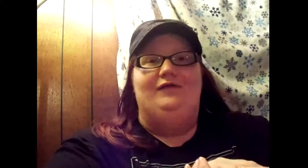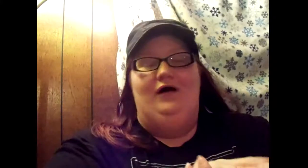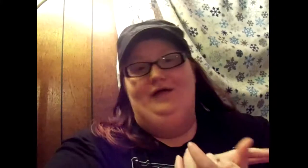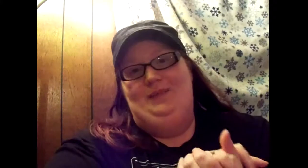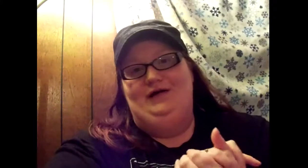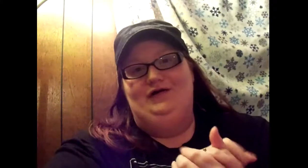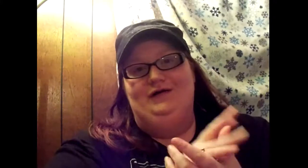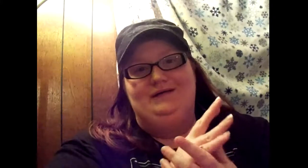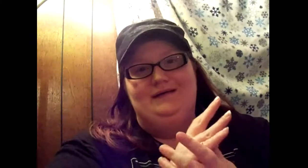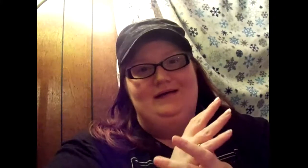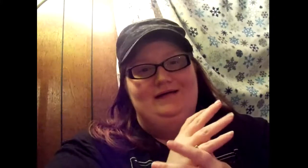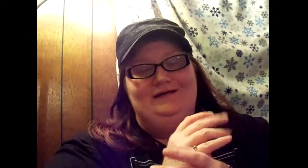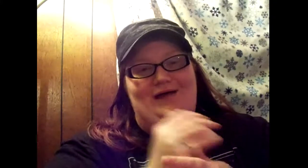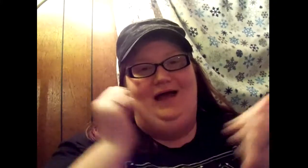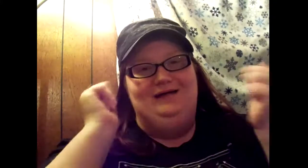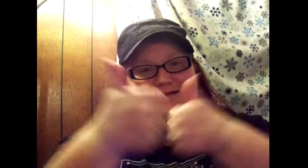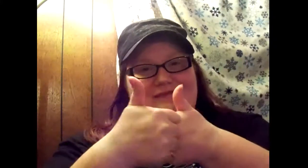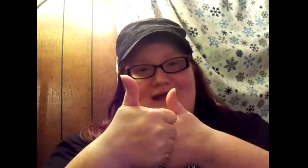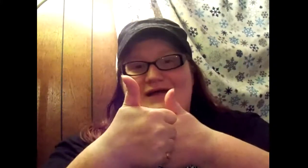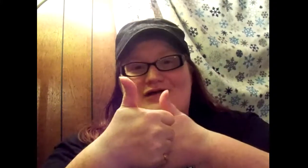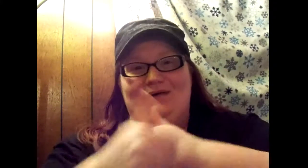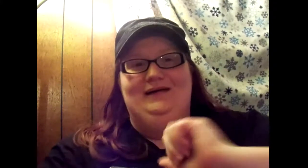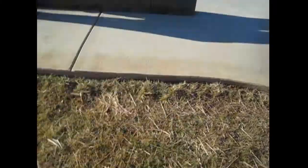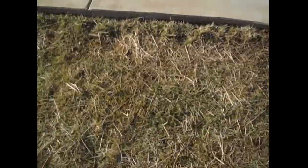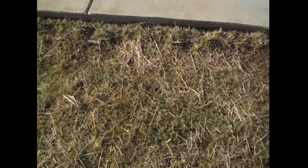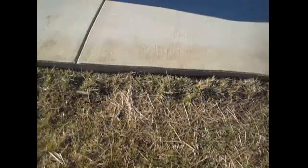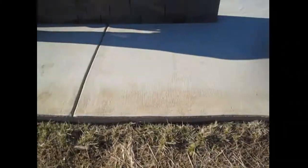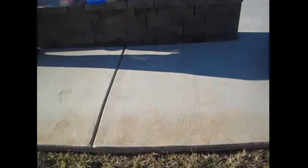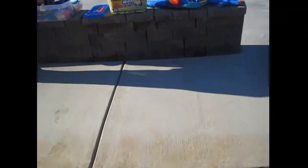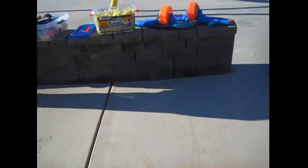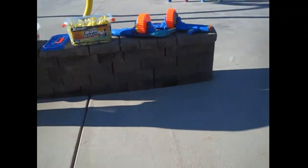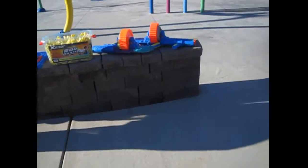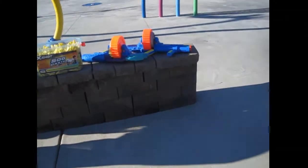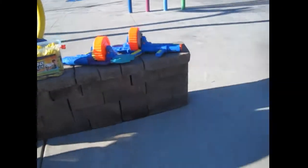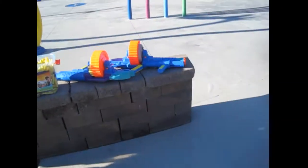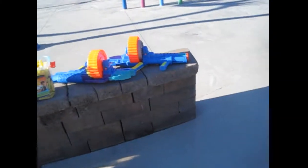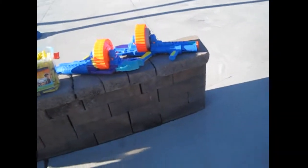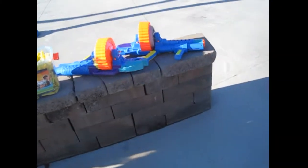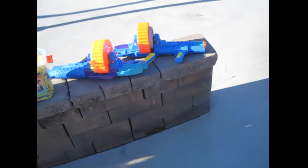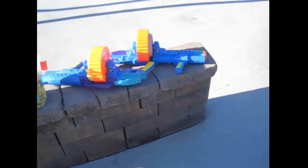all the pictures. So yeah, enjoy. All right, guys. So this is what.